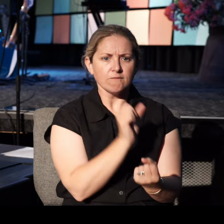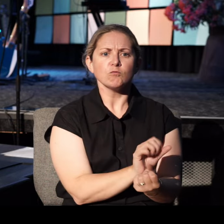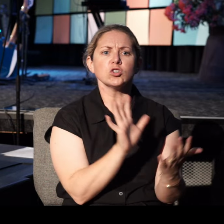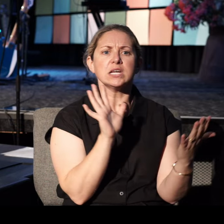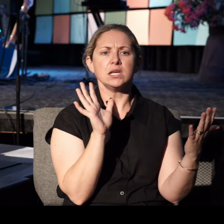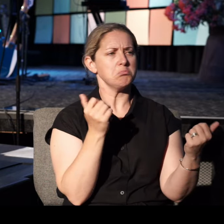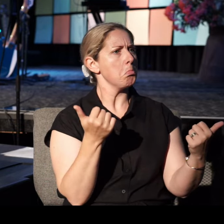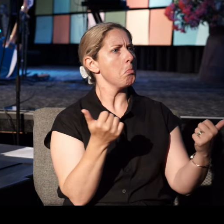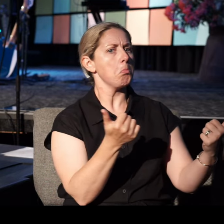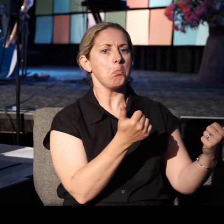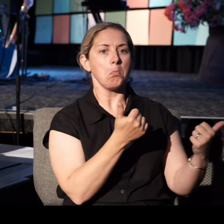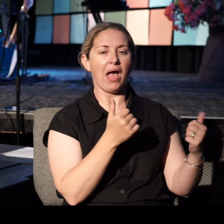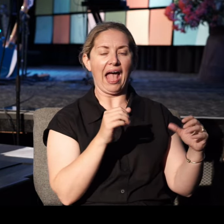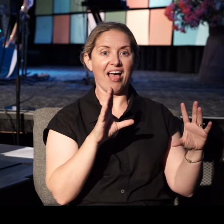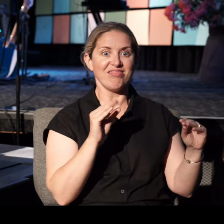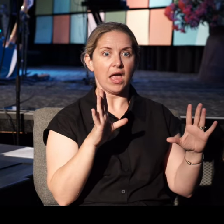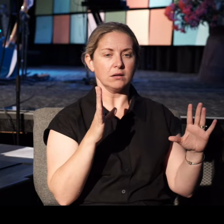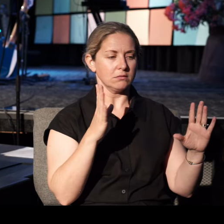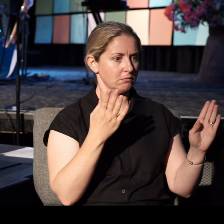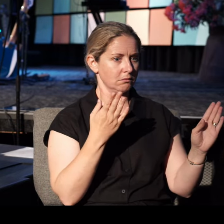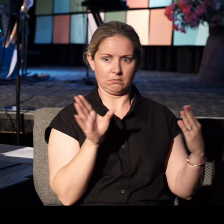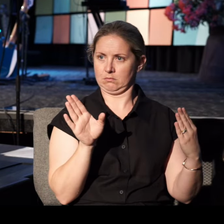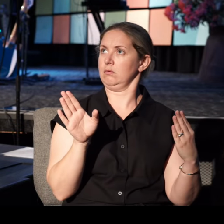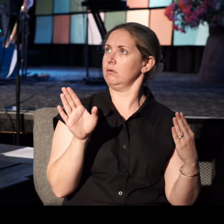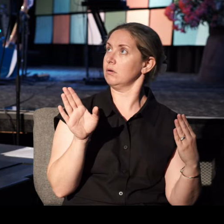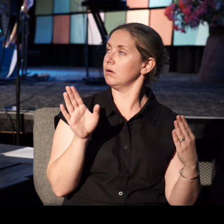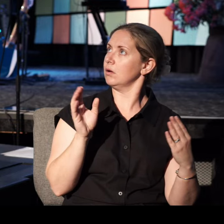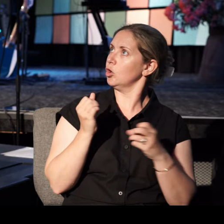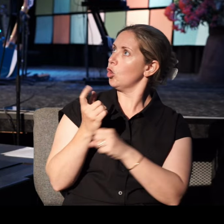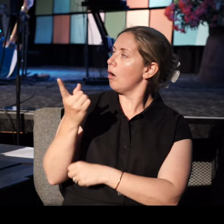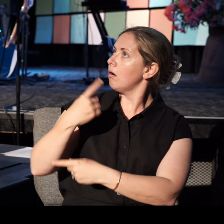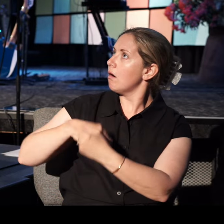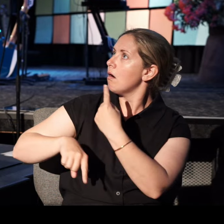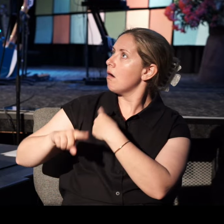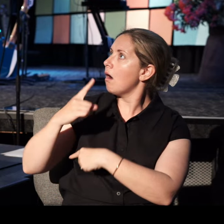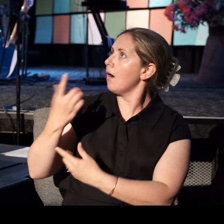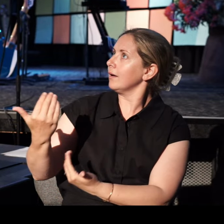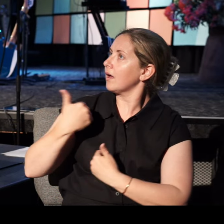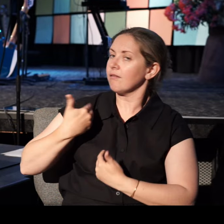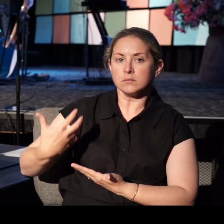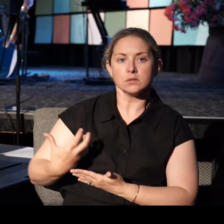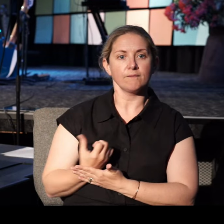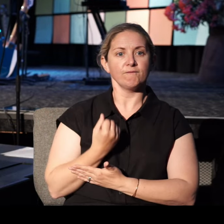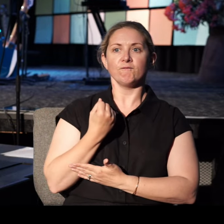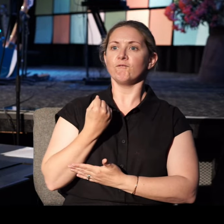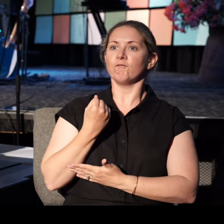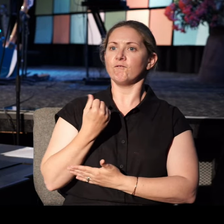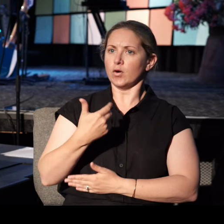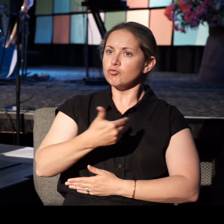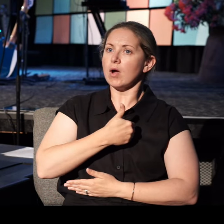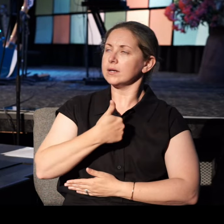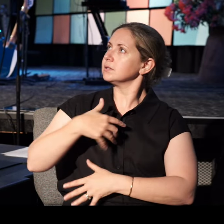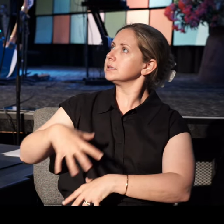But then we were brought to life by God, by His sovereign, gracious gift into our lives.